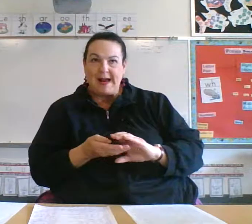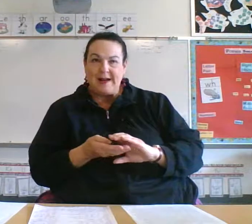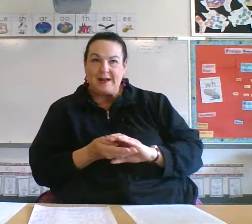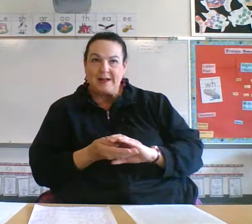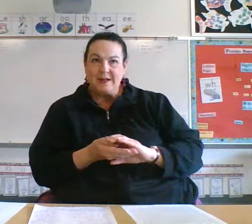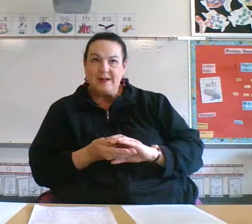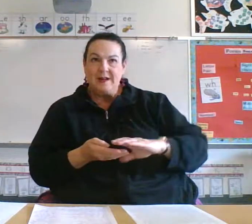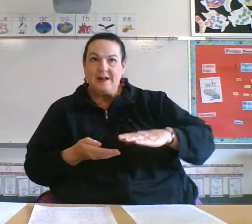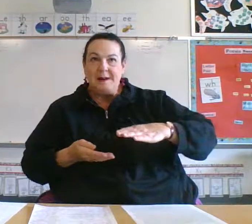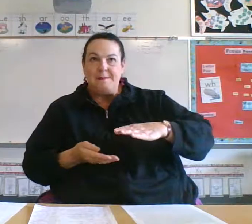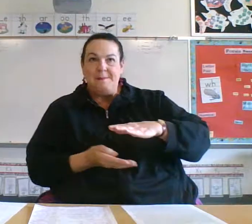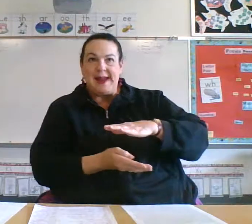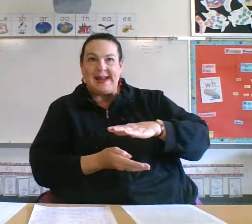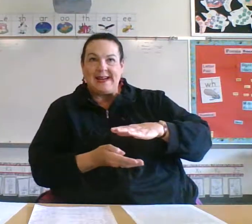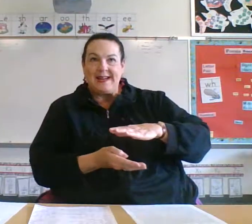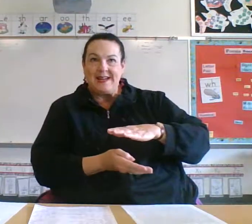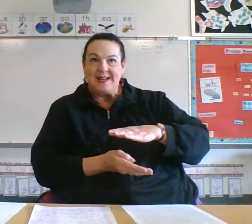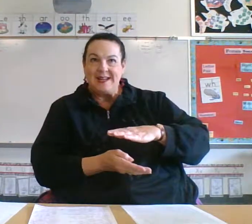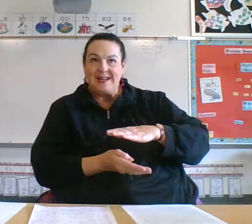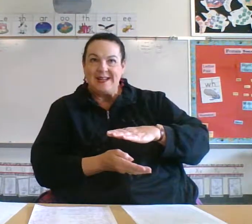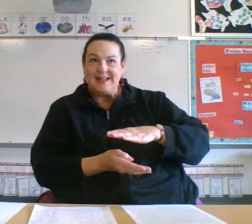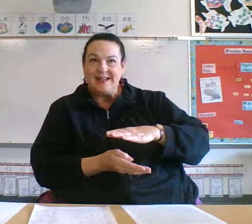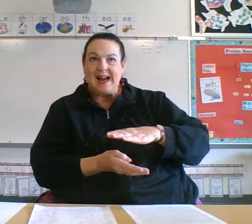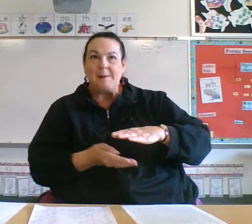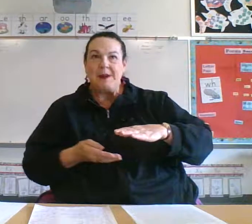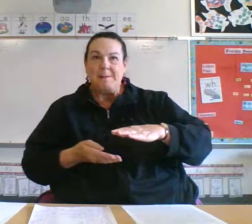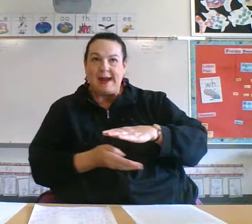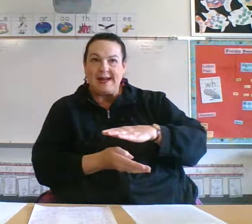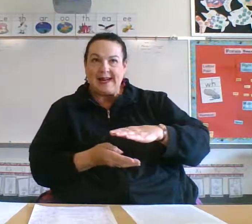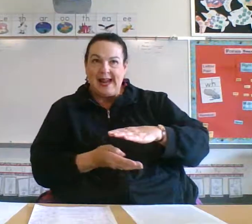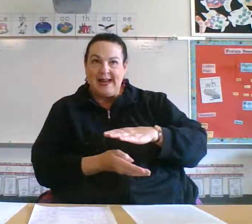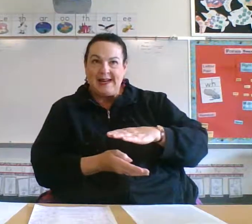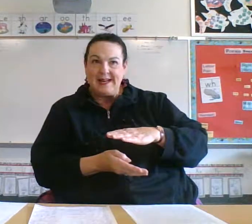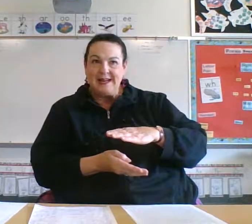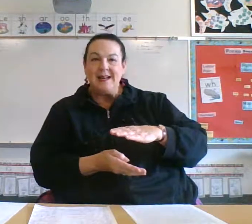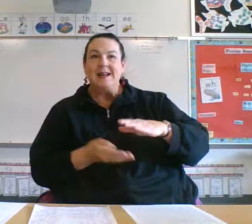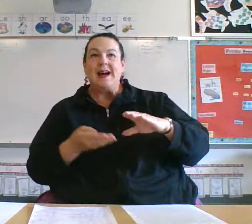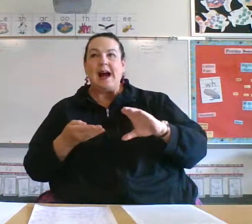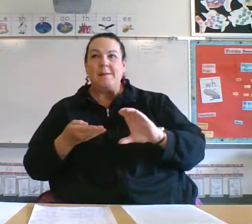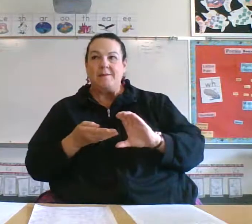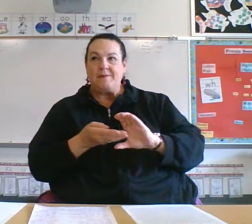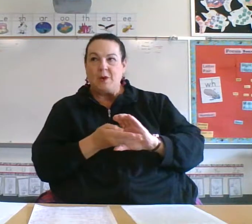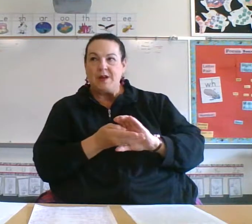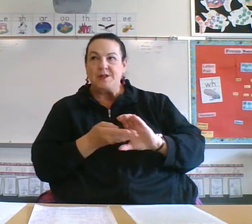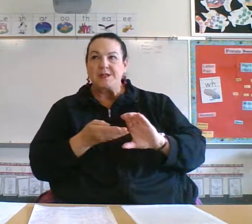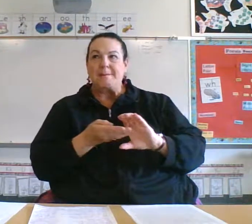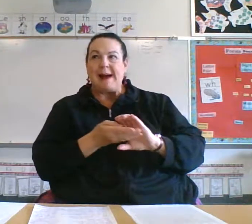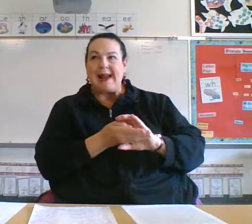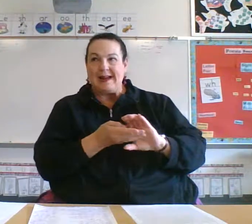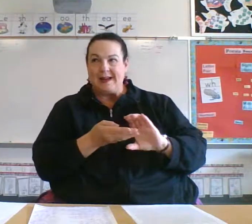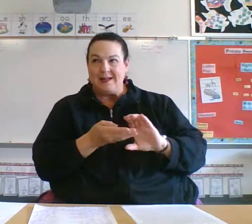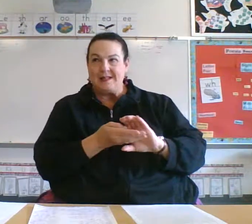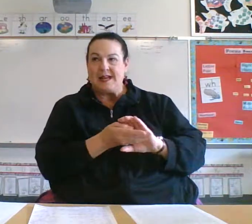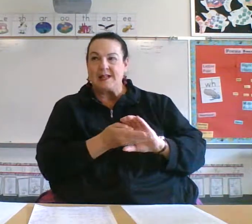Bank, bake. Like in a. I'm going to bake a cake. I'm going to the bank to get some